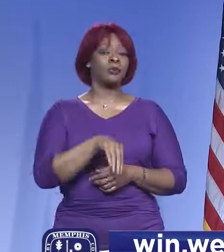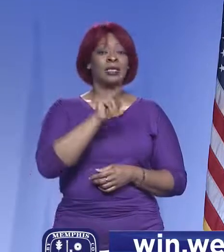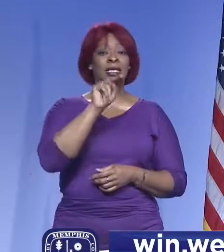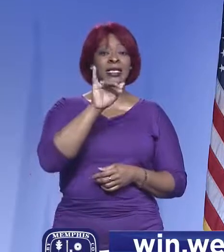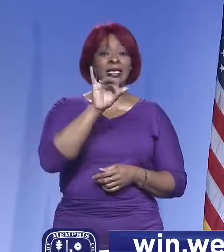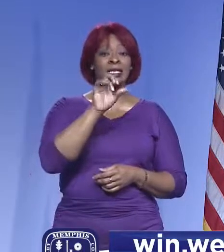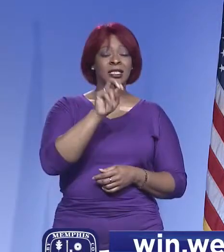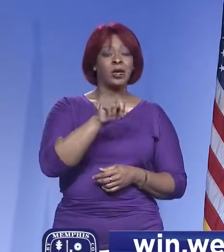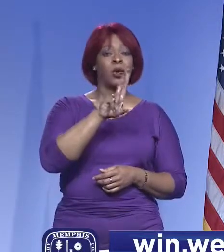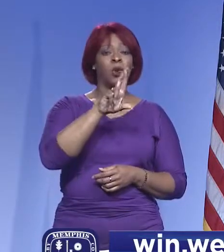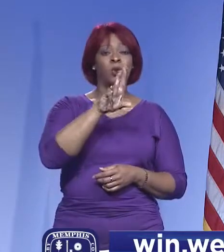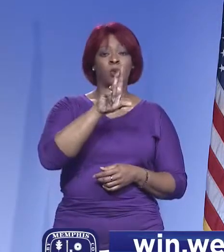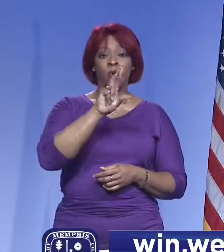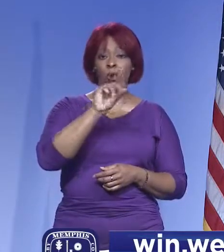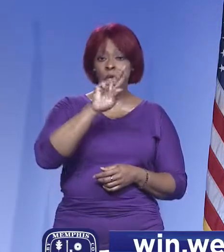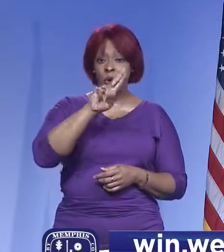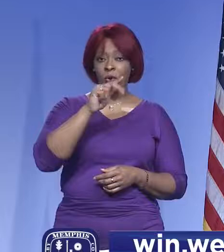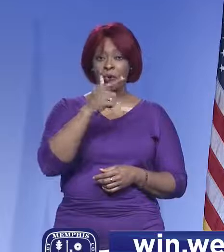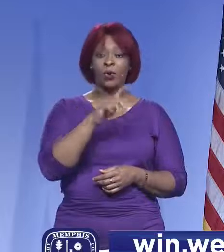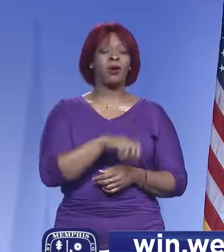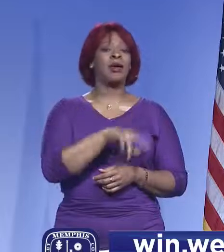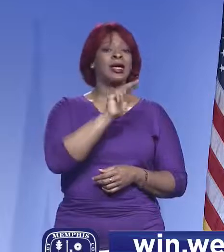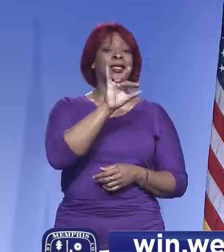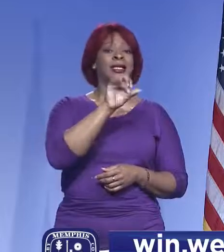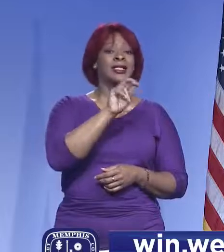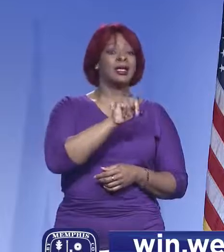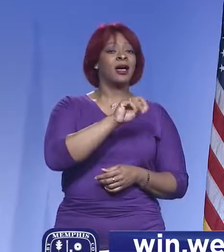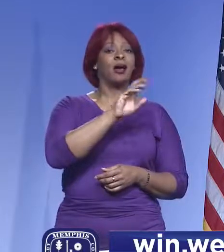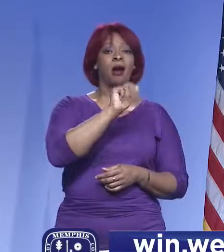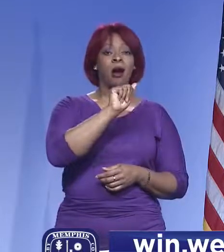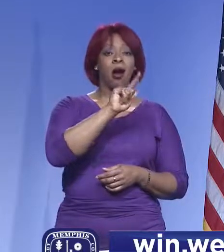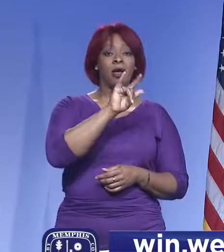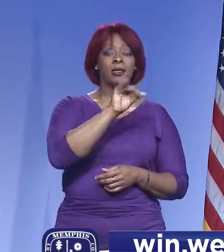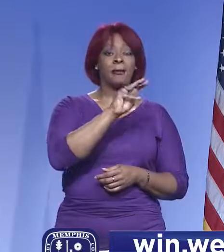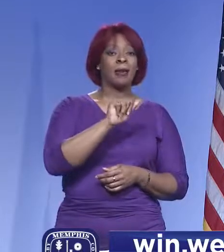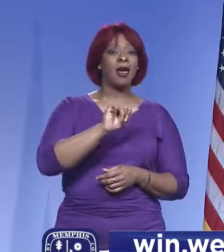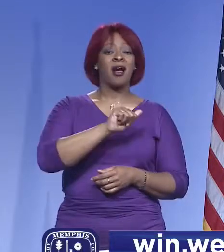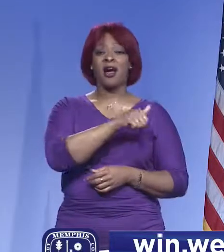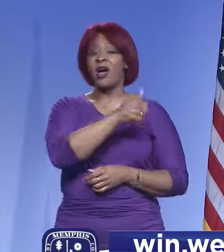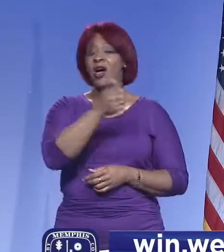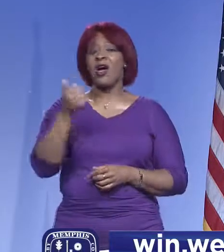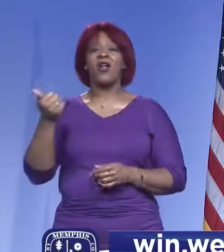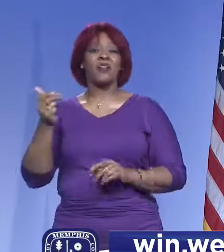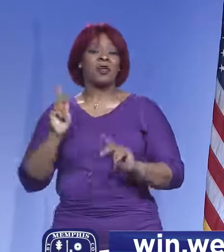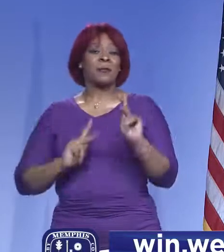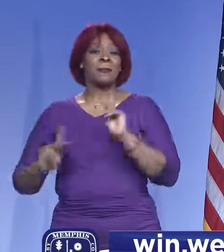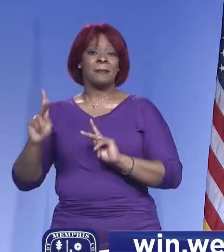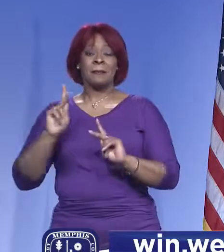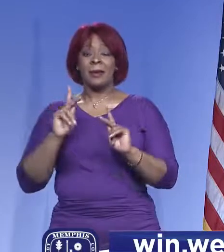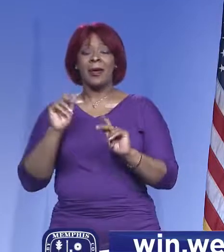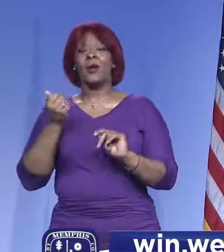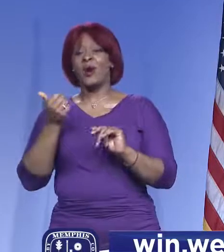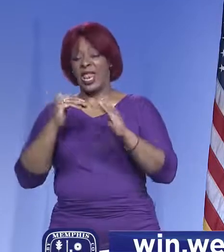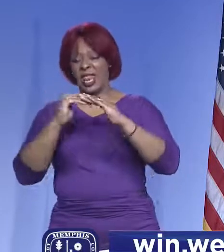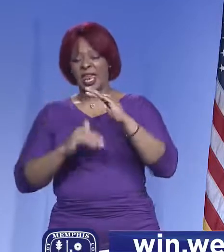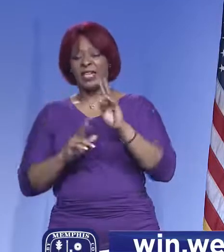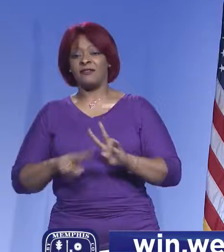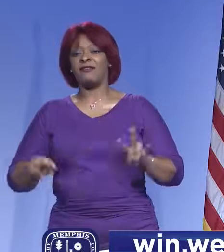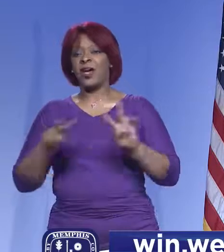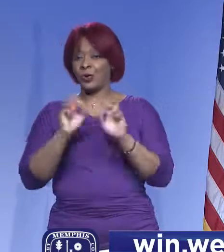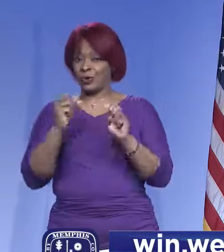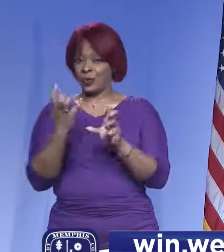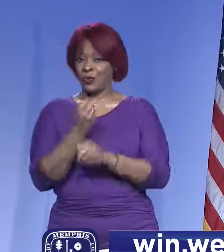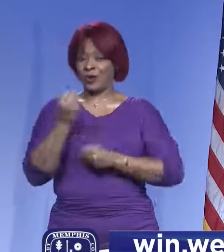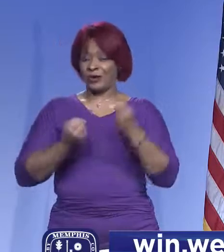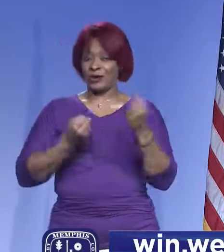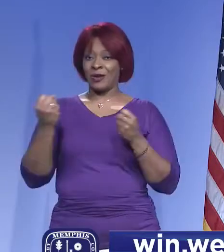or a Nissan Altima, or if you don't like any of those, another vehicle of equal or lesser value. You only need to